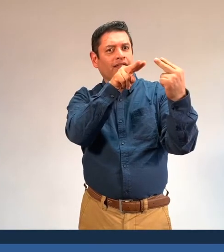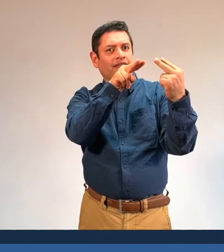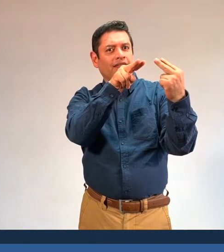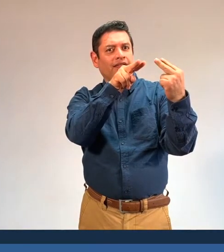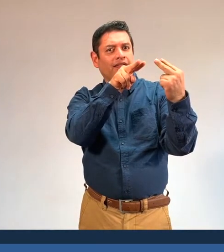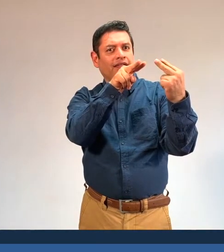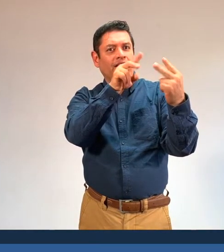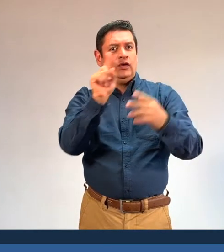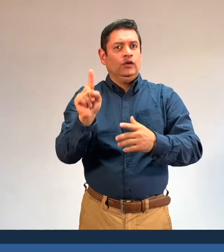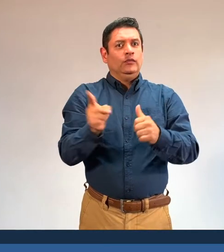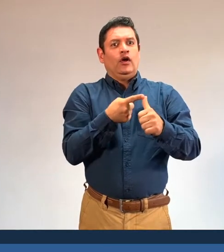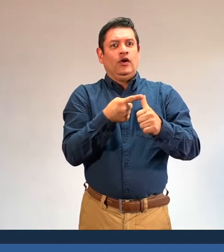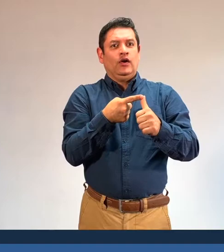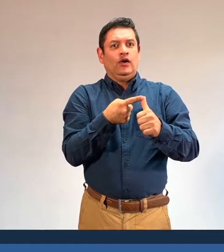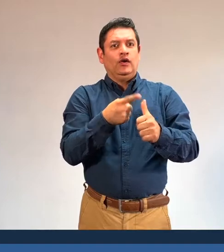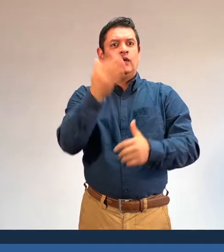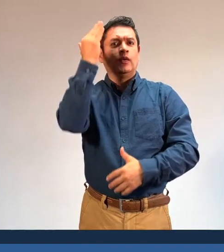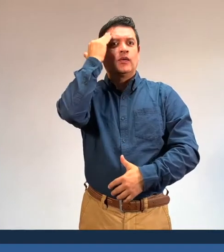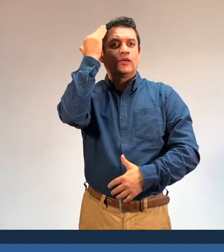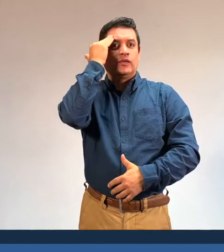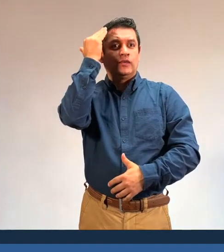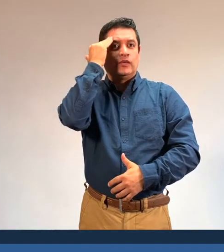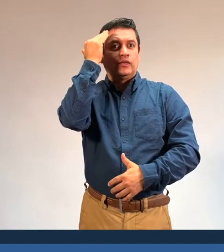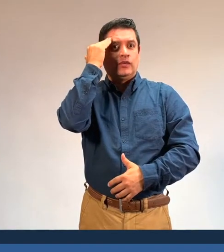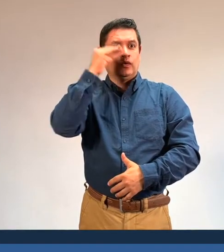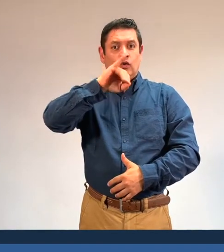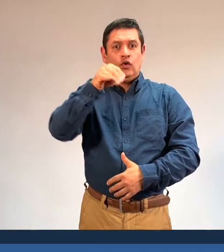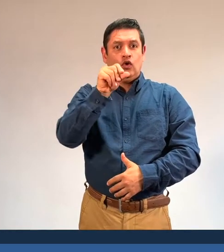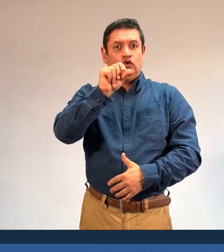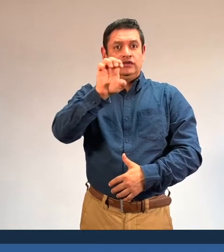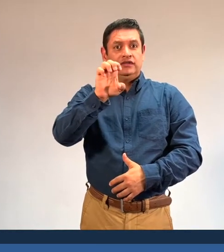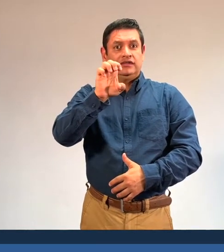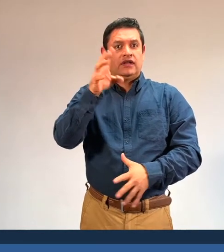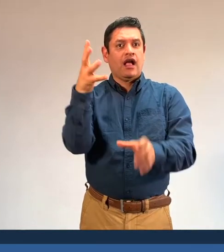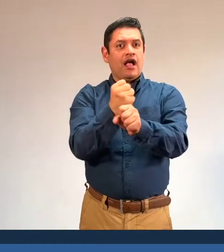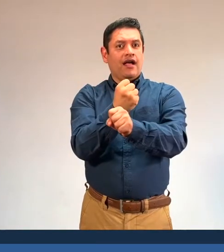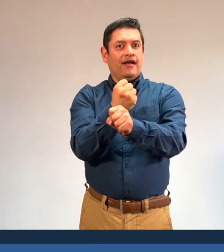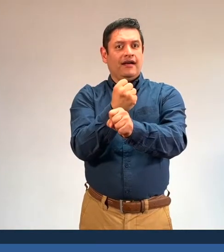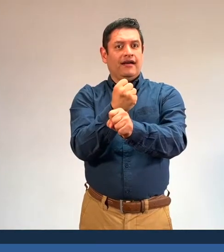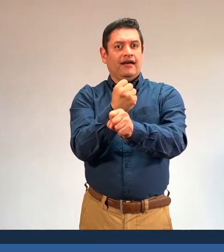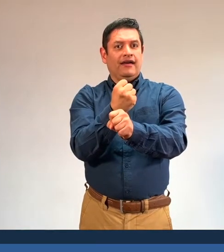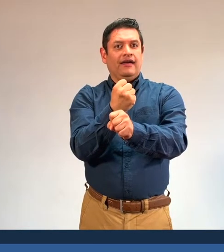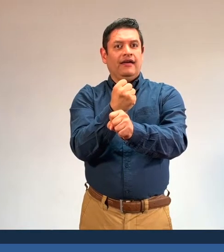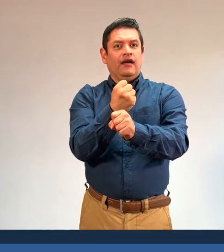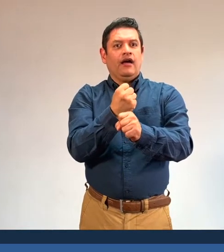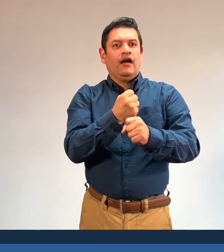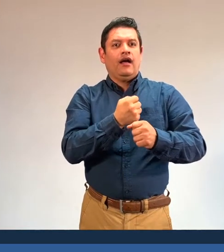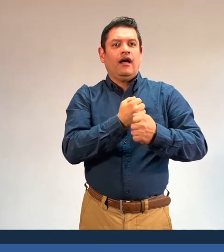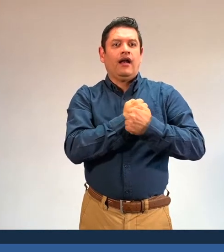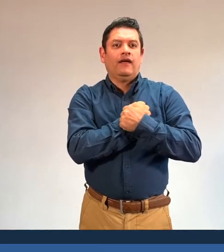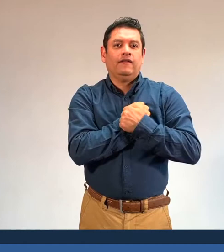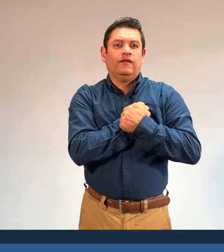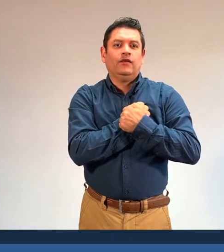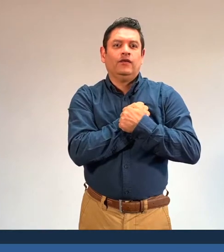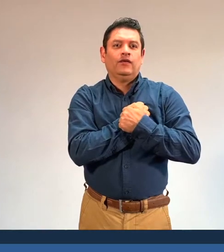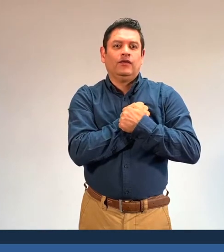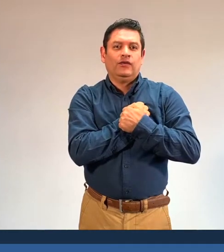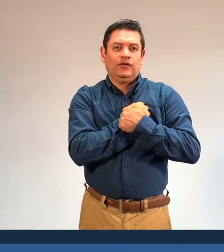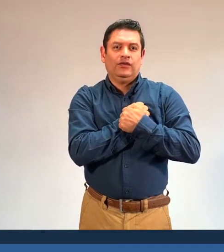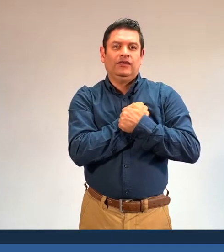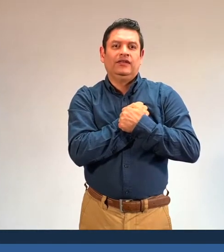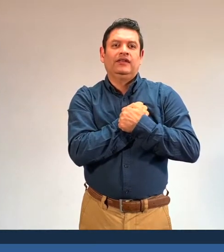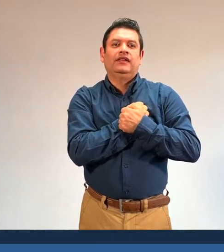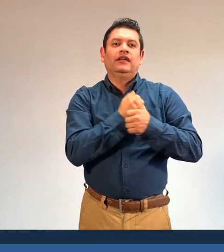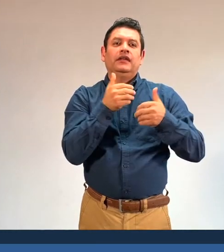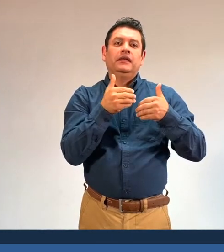this contest. He said, "I didn't win any prize, but I won Olga." With this event, an idol of love